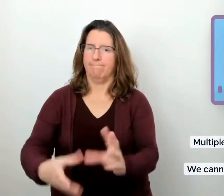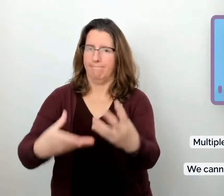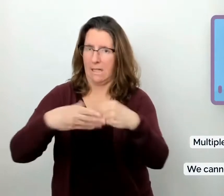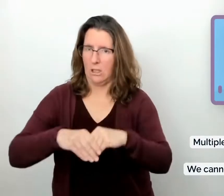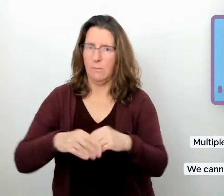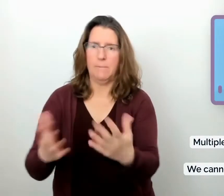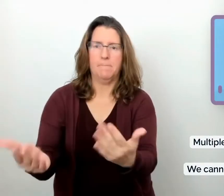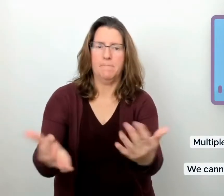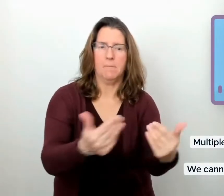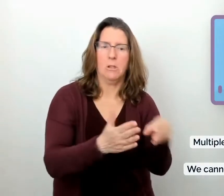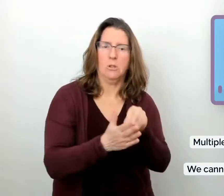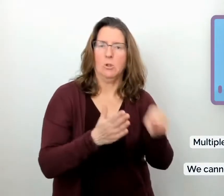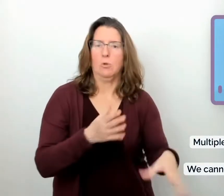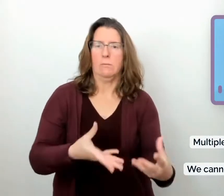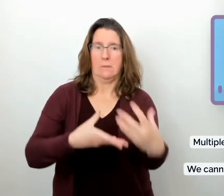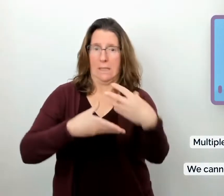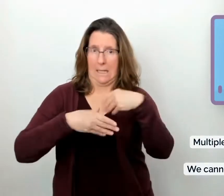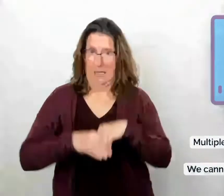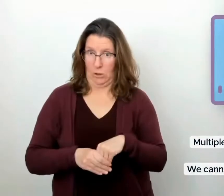Firstly, both approaches focus on engagement.